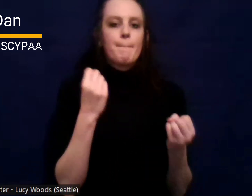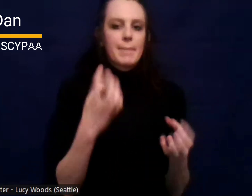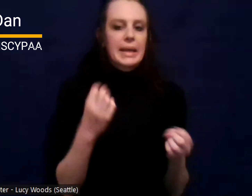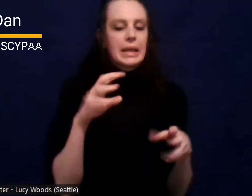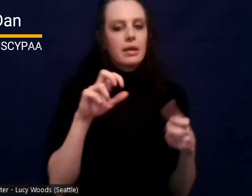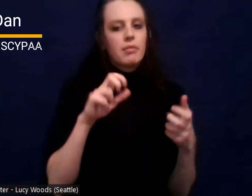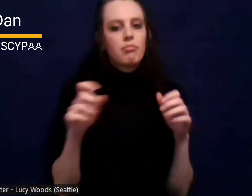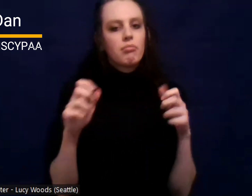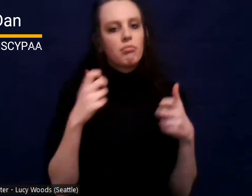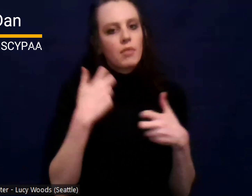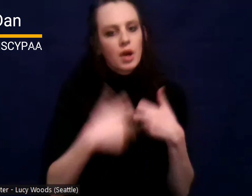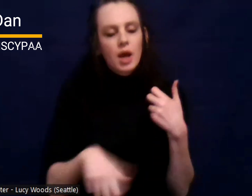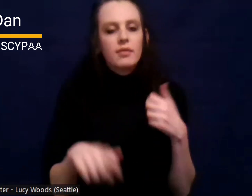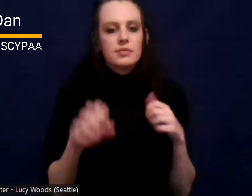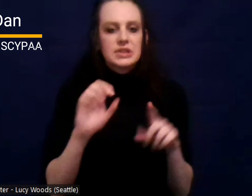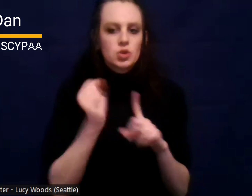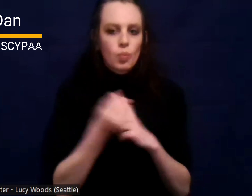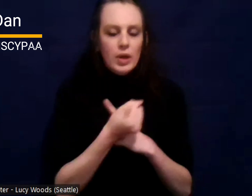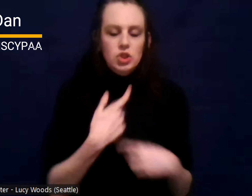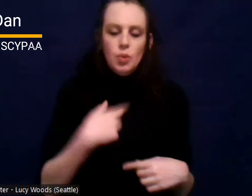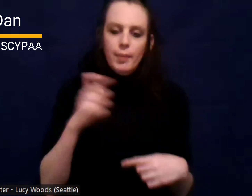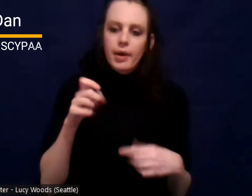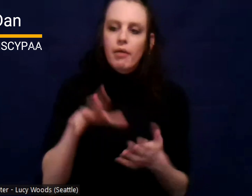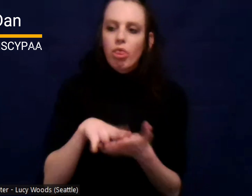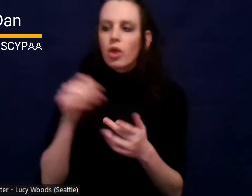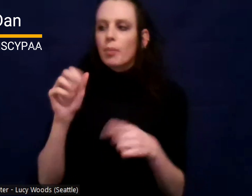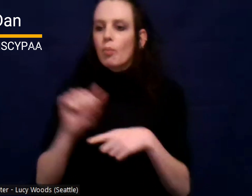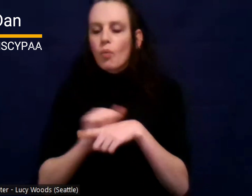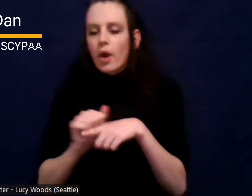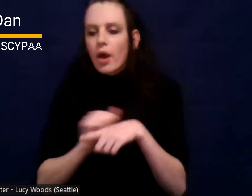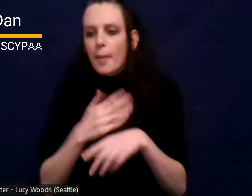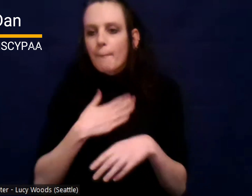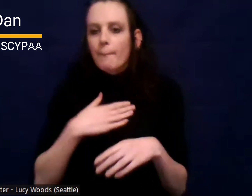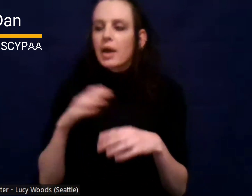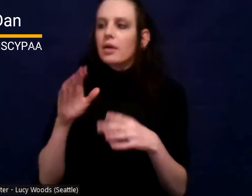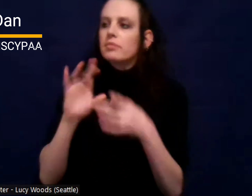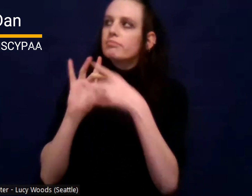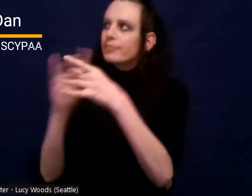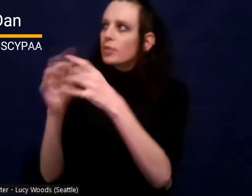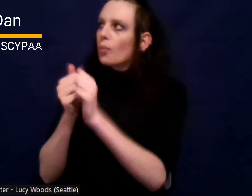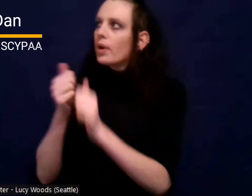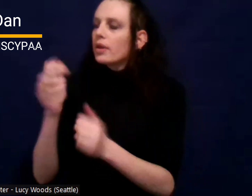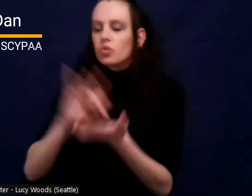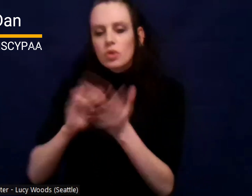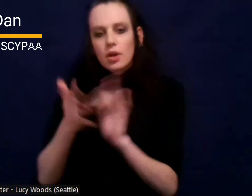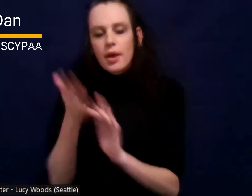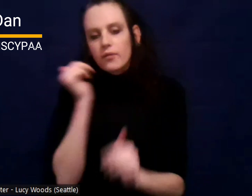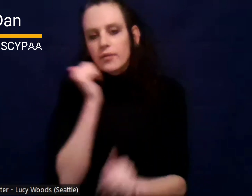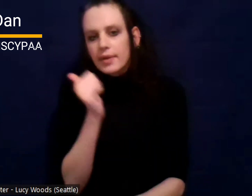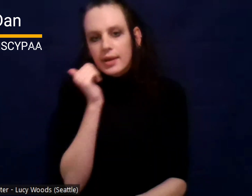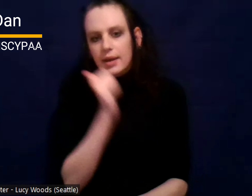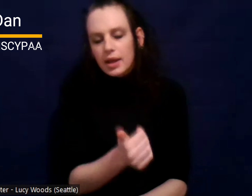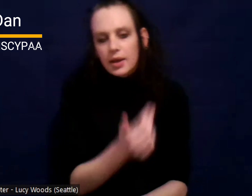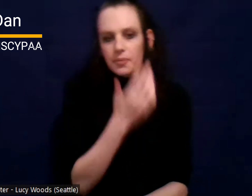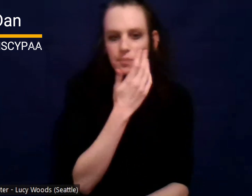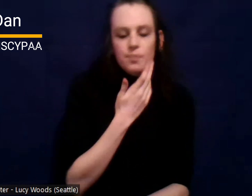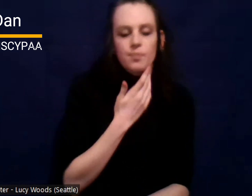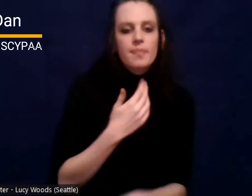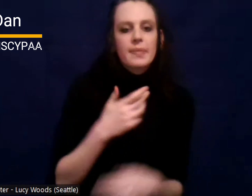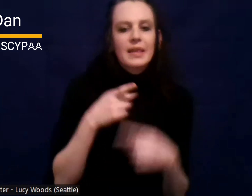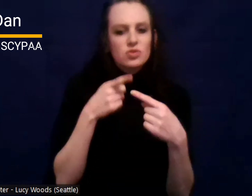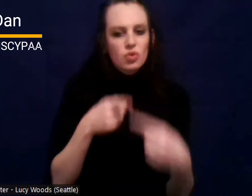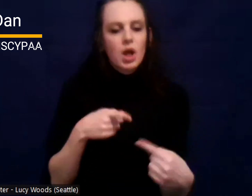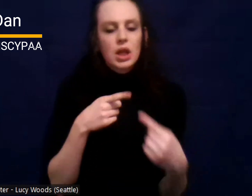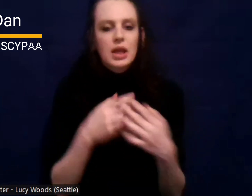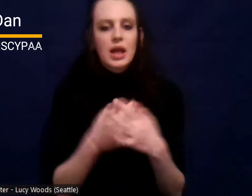my relationship with my higher power every day while I was going through these situations, and struggling to kind of I